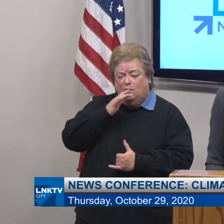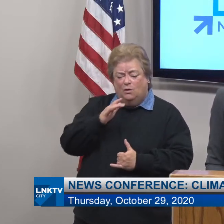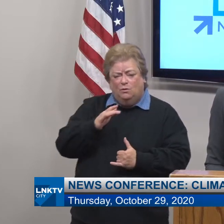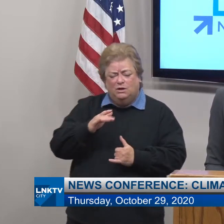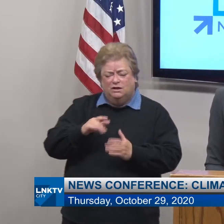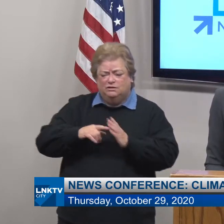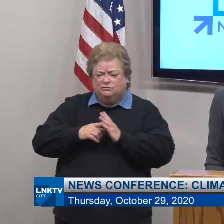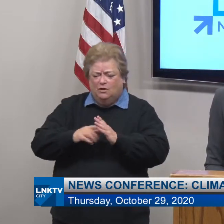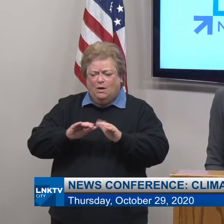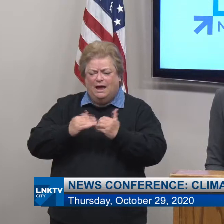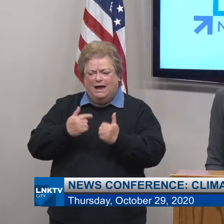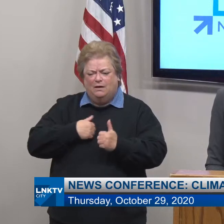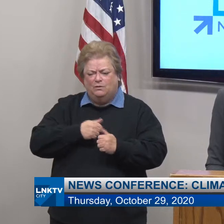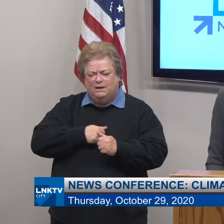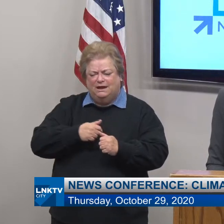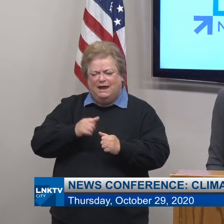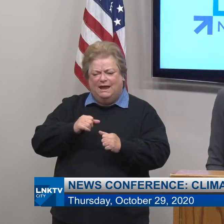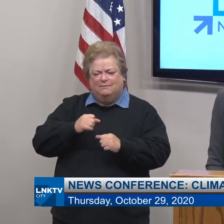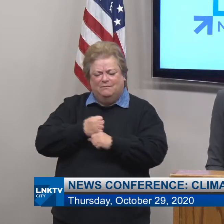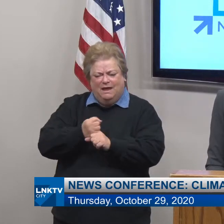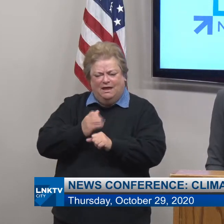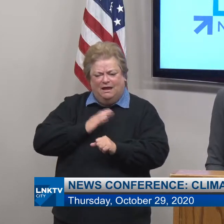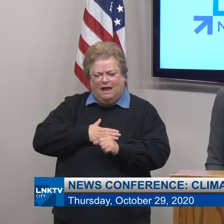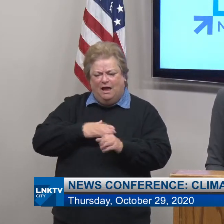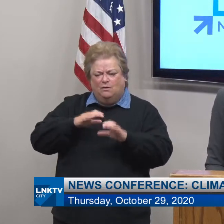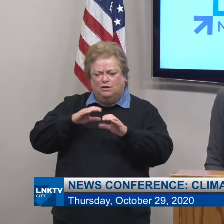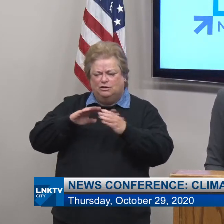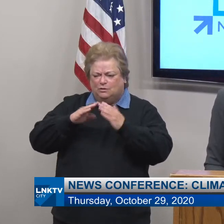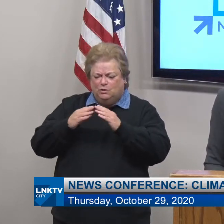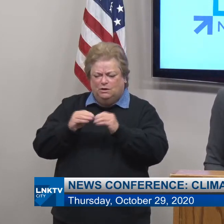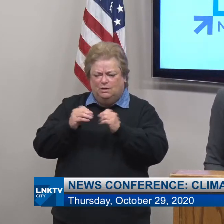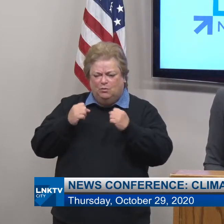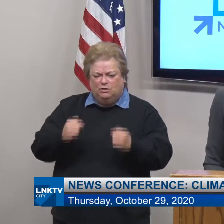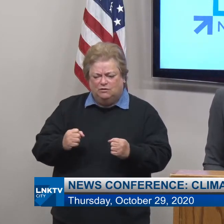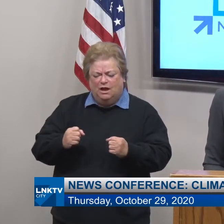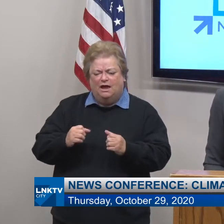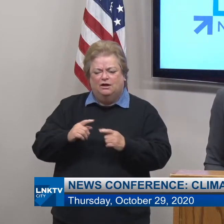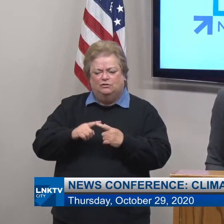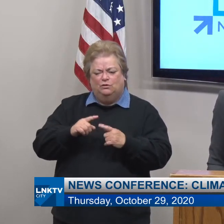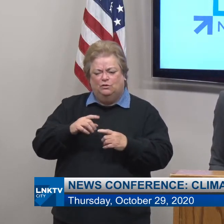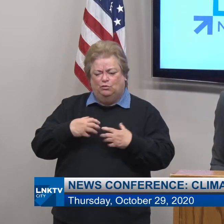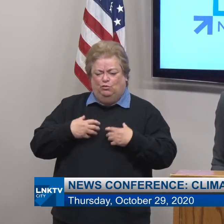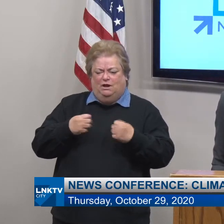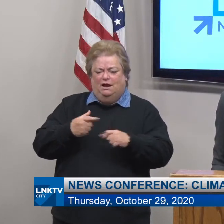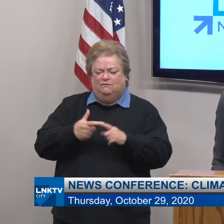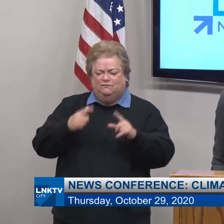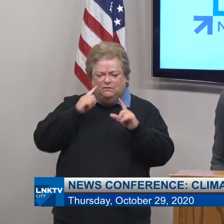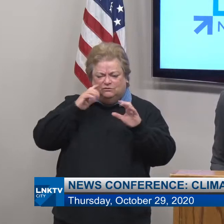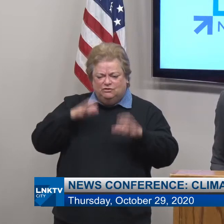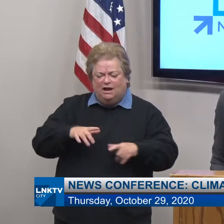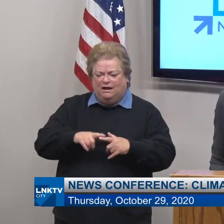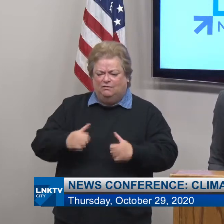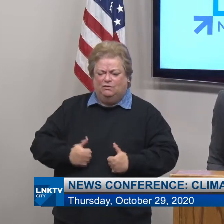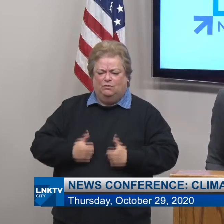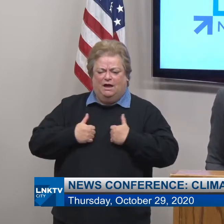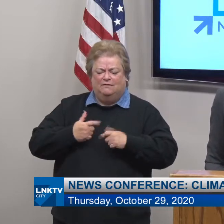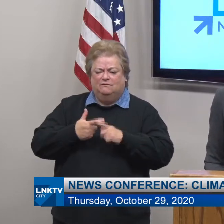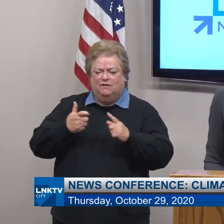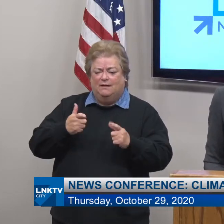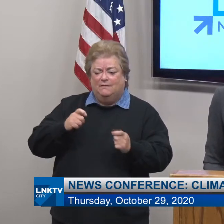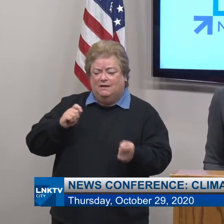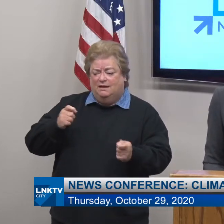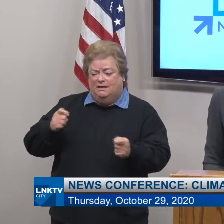resilience, defined as our ability to recover from shocks and our capacity to thrive in the midst of a continually changing